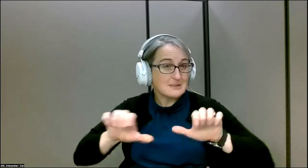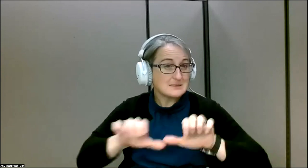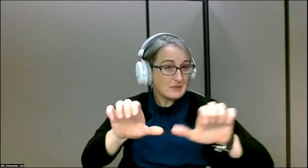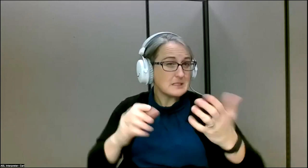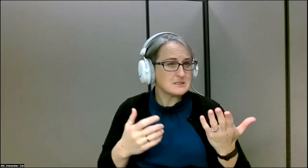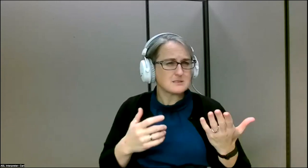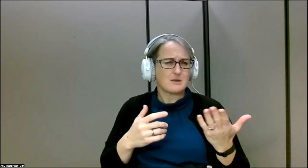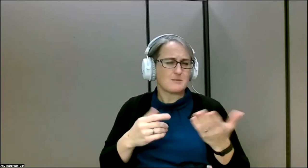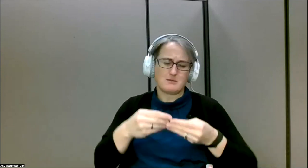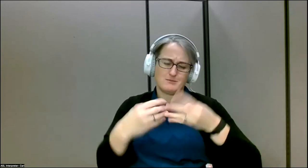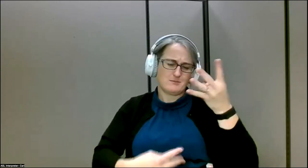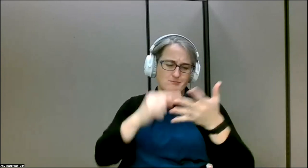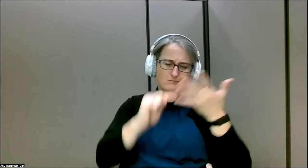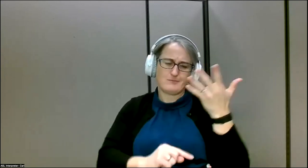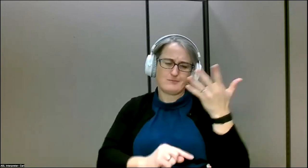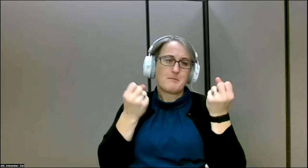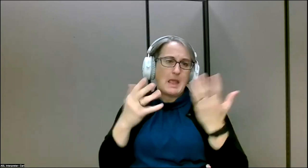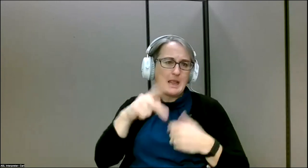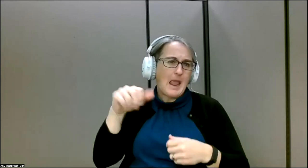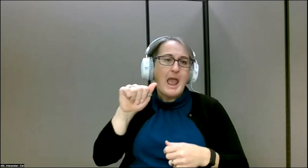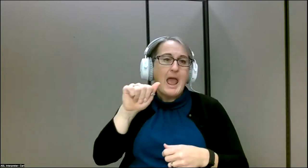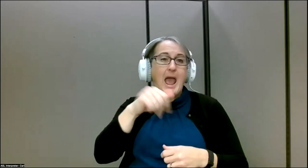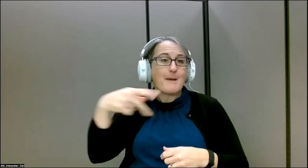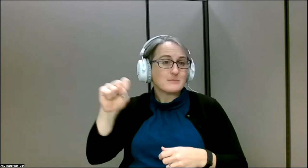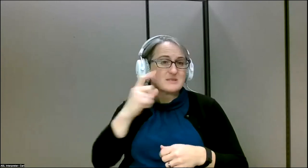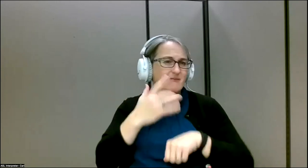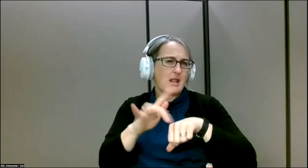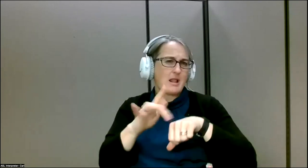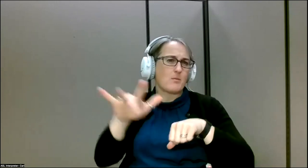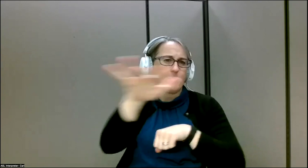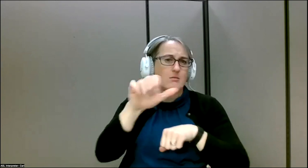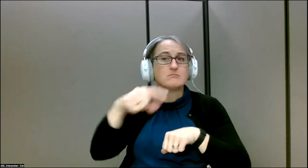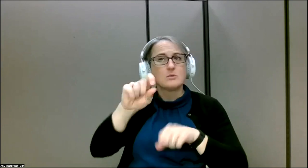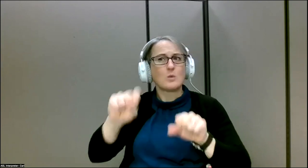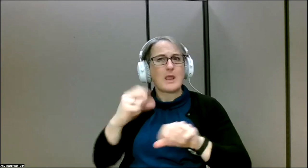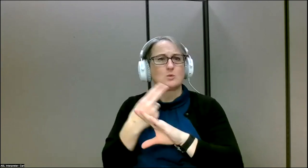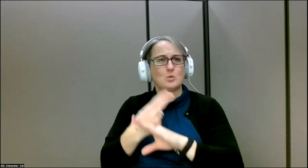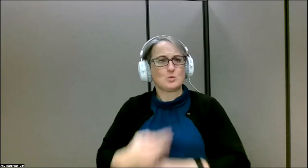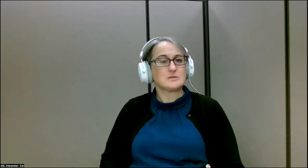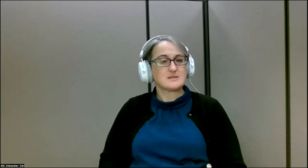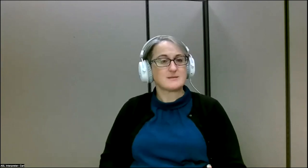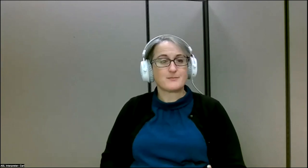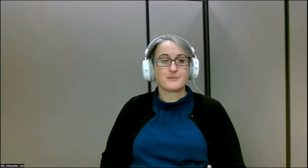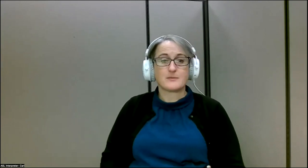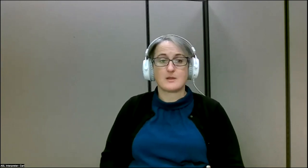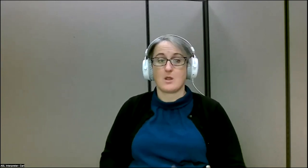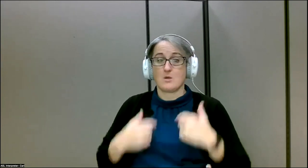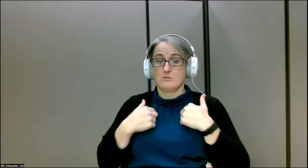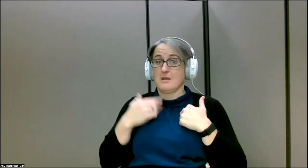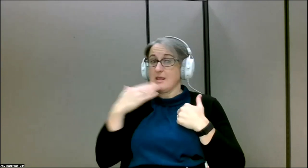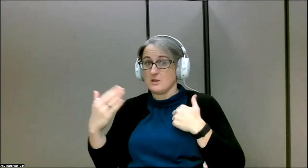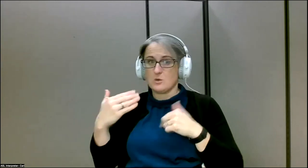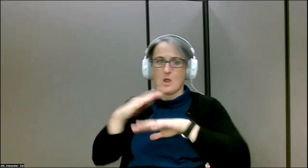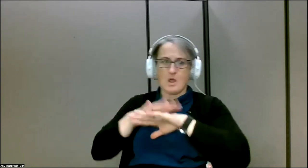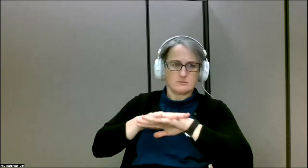are so many applications that are available that you can incorporate into your practice. thank you. And I also And want to kind of